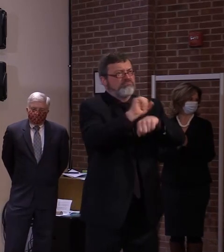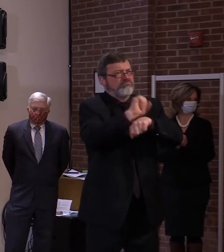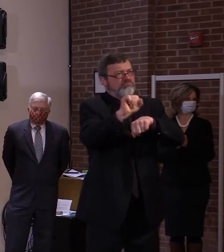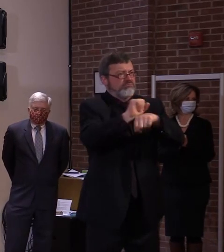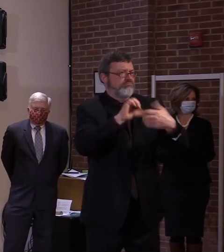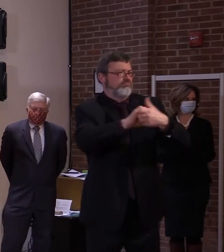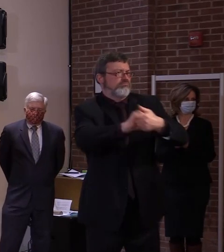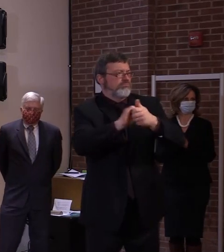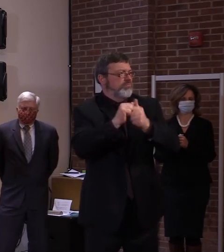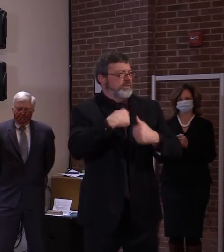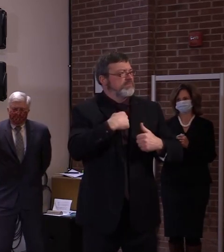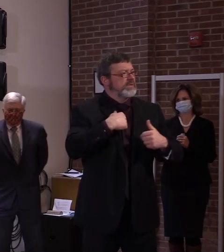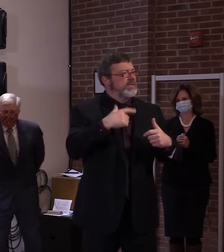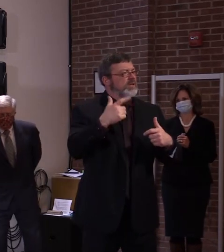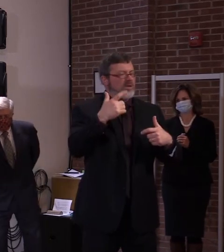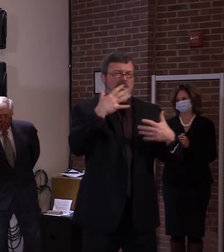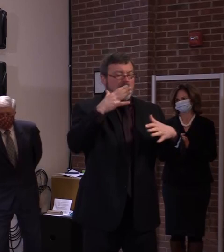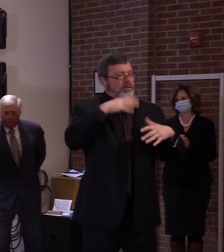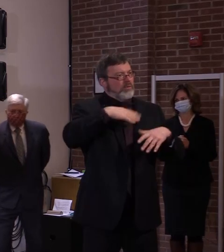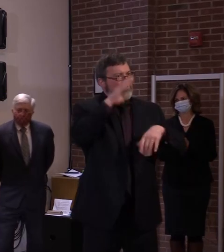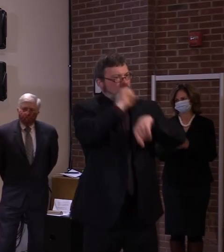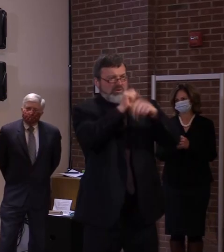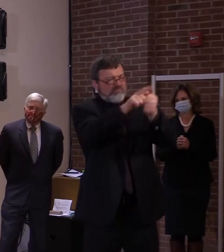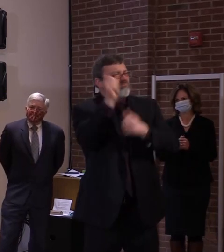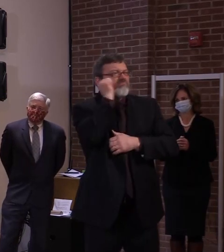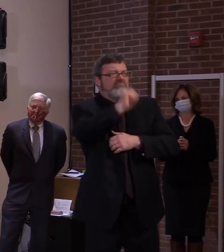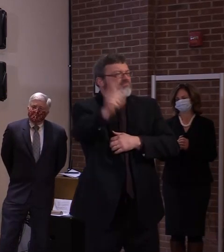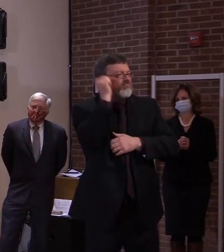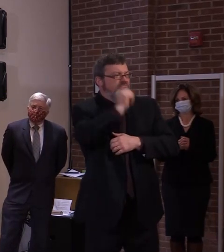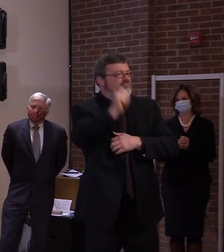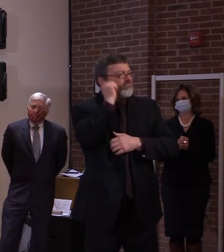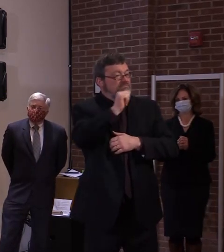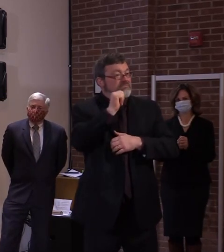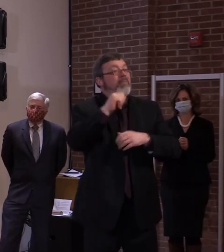this pandemic, and wish you all a great holiday season.